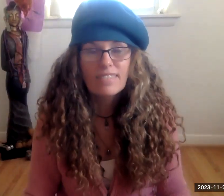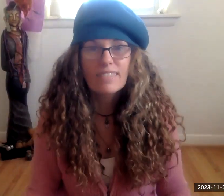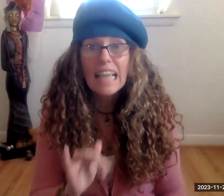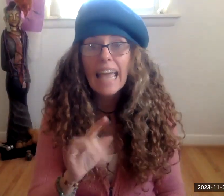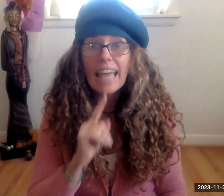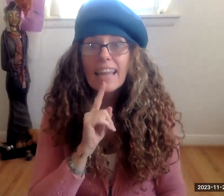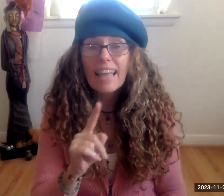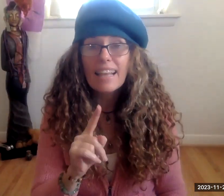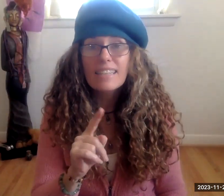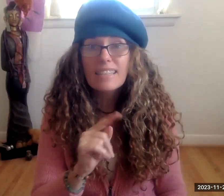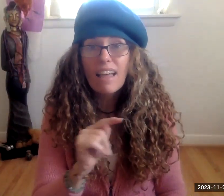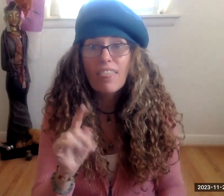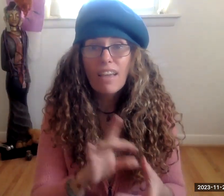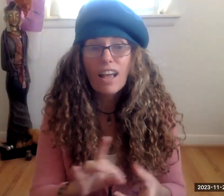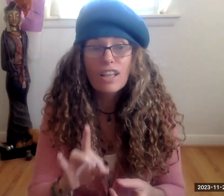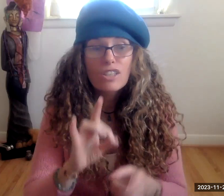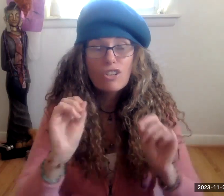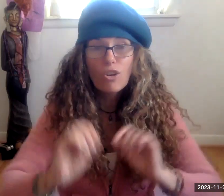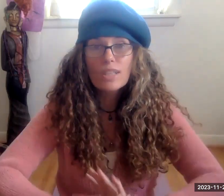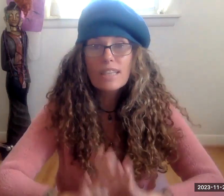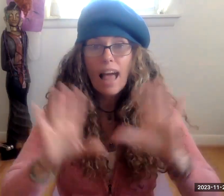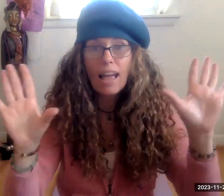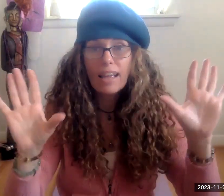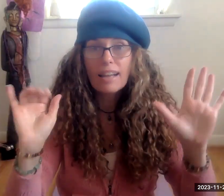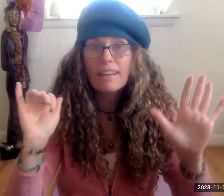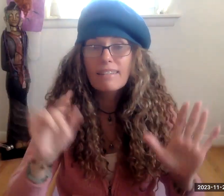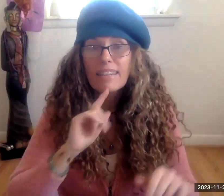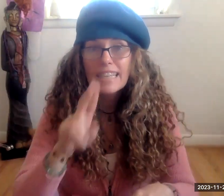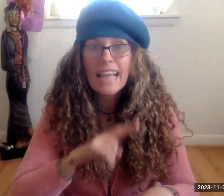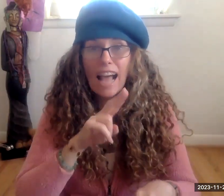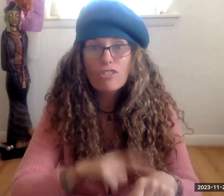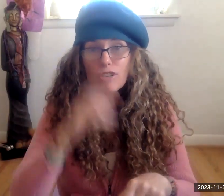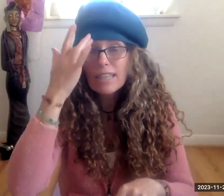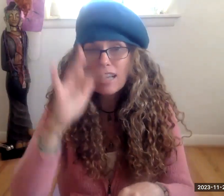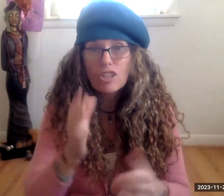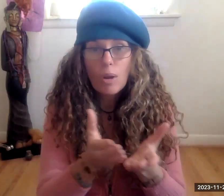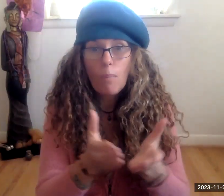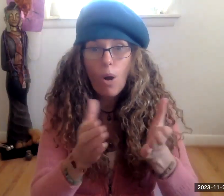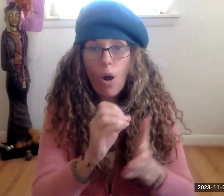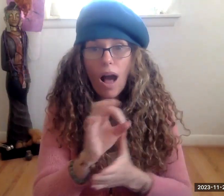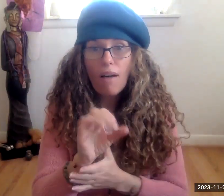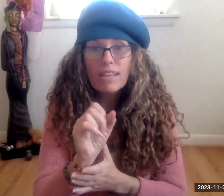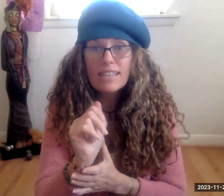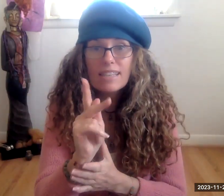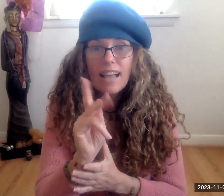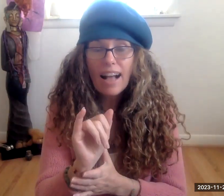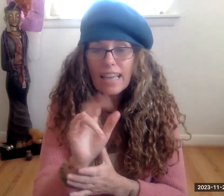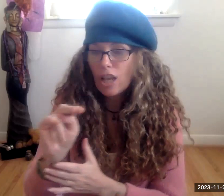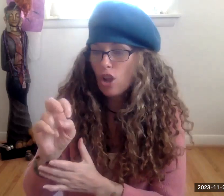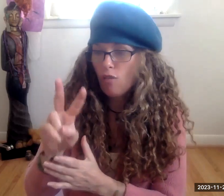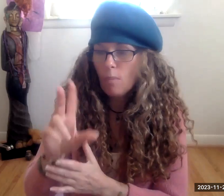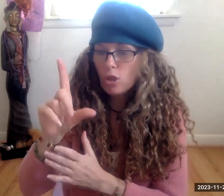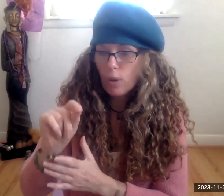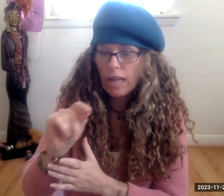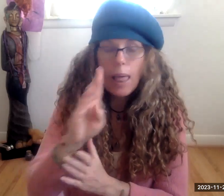is the soul's light, which is natural intelligence. Bowl of Sake, November 20, by Hazrat Inayat